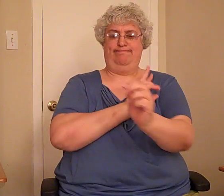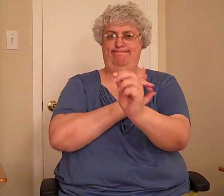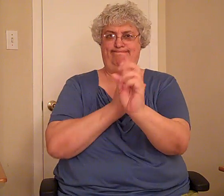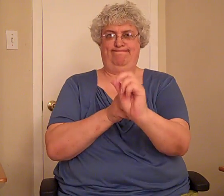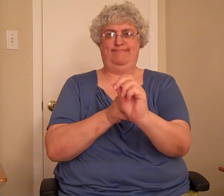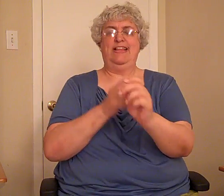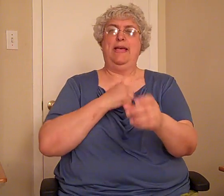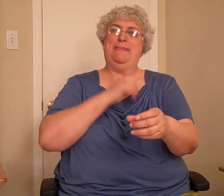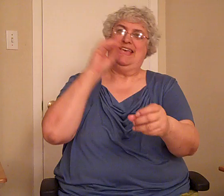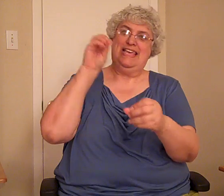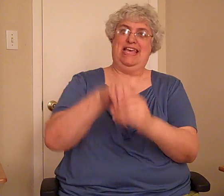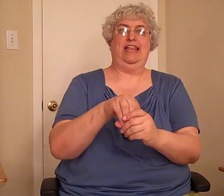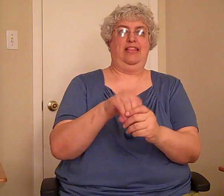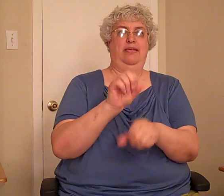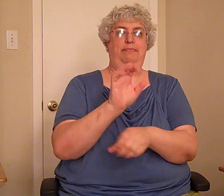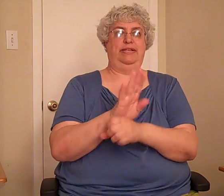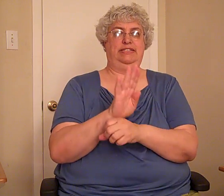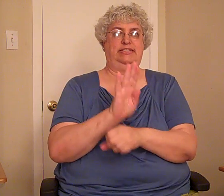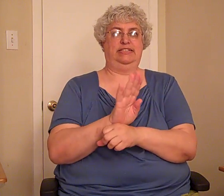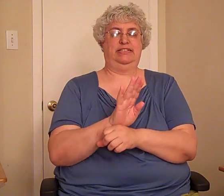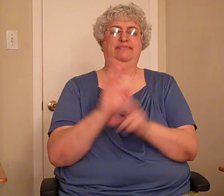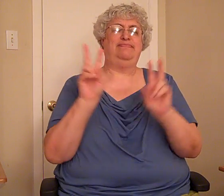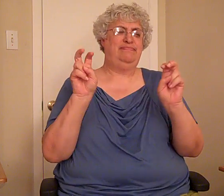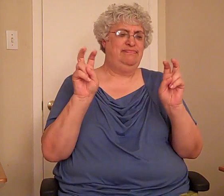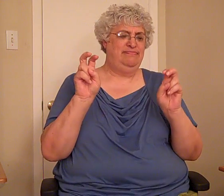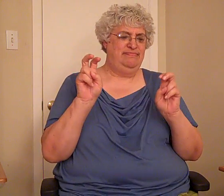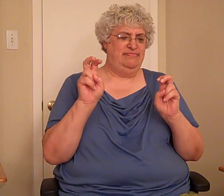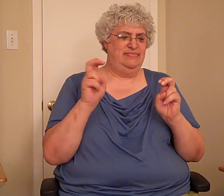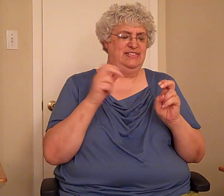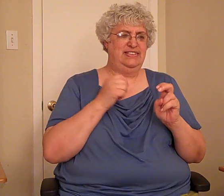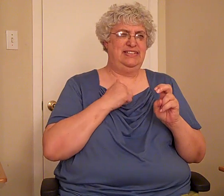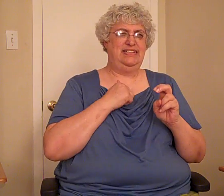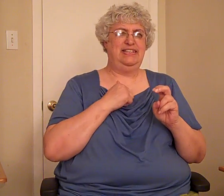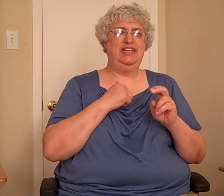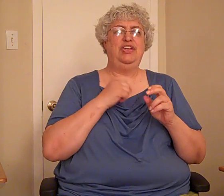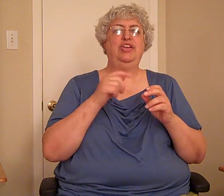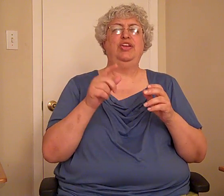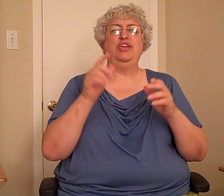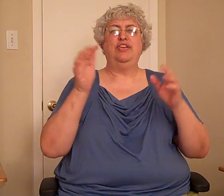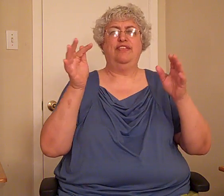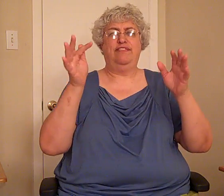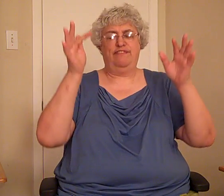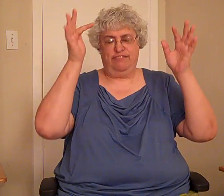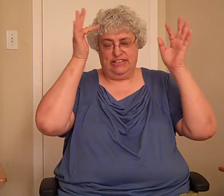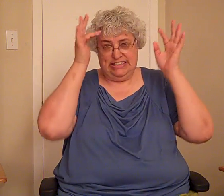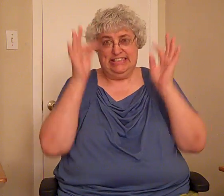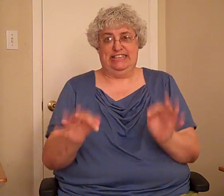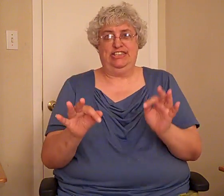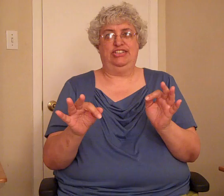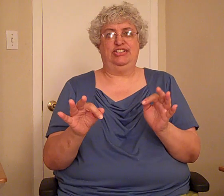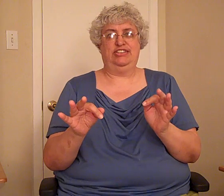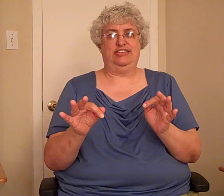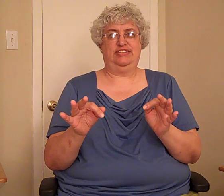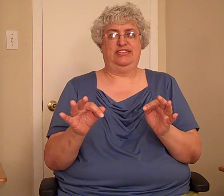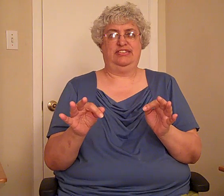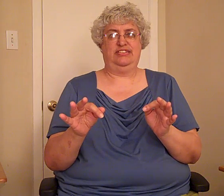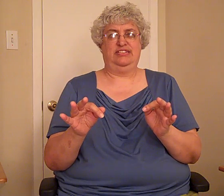are. That's actually not. I used a kind of a funky word there. You make the firm decision, not indecision, that you are